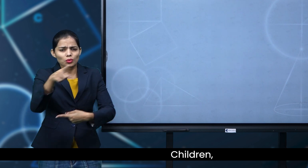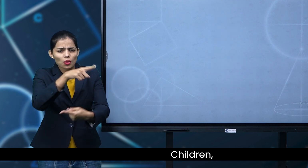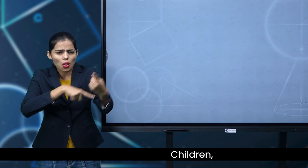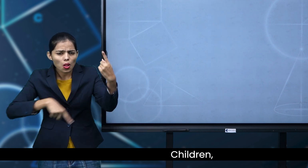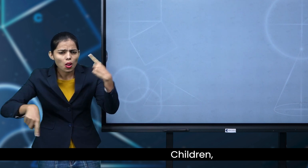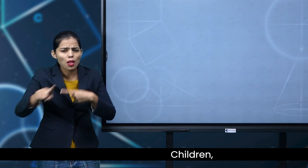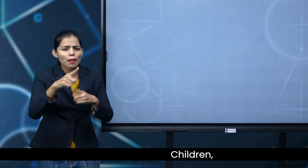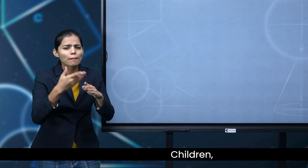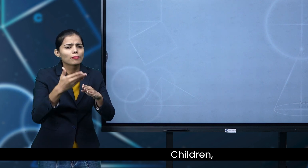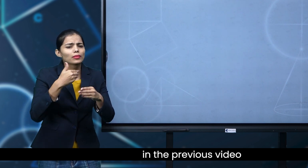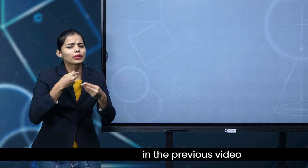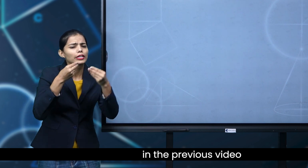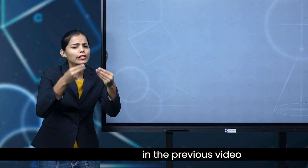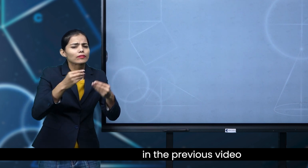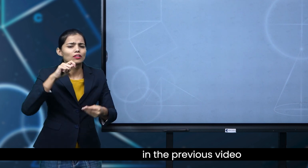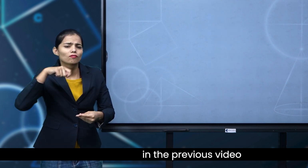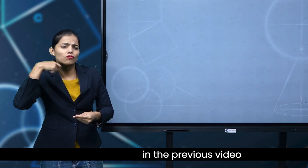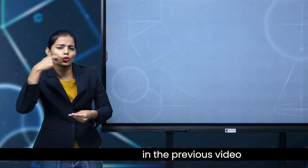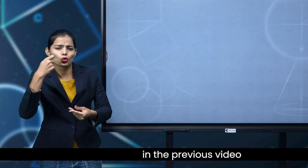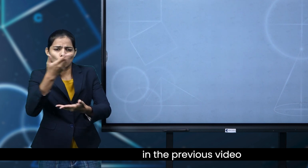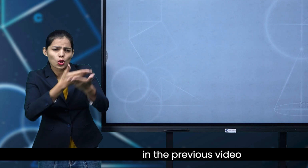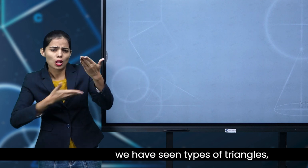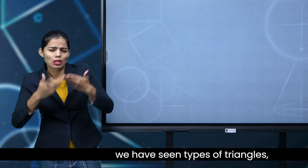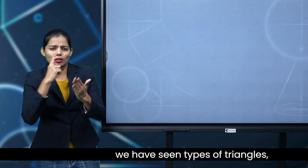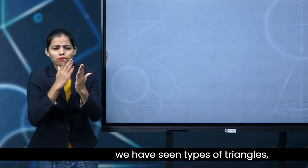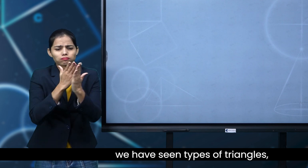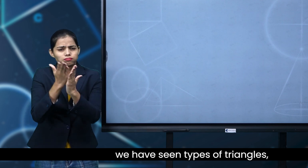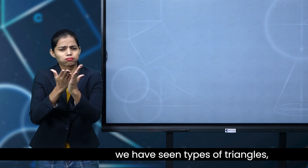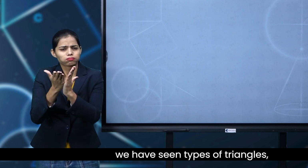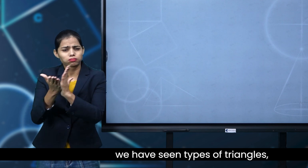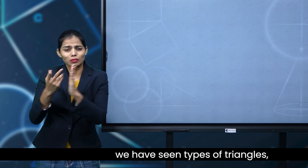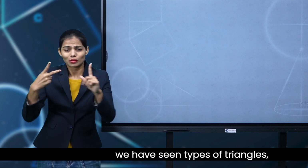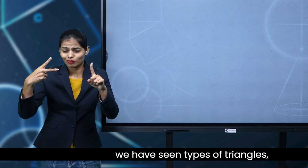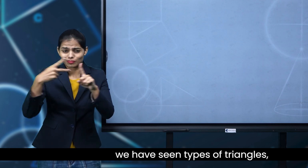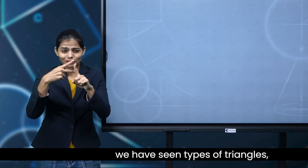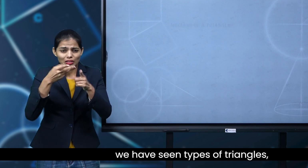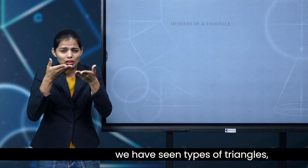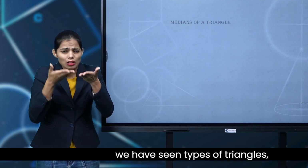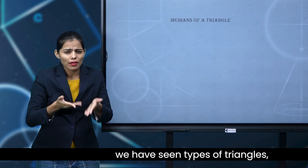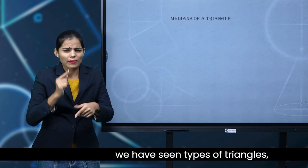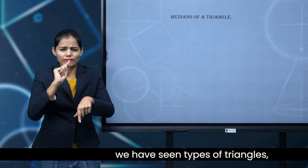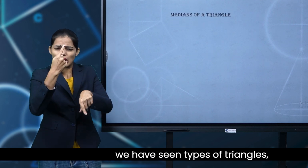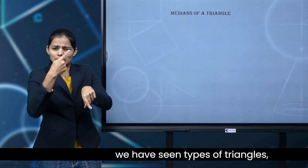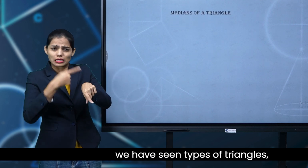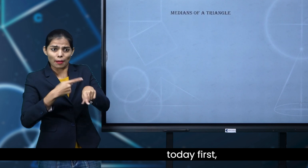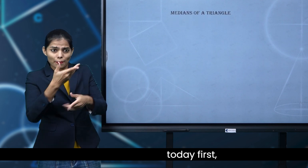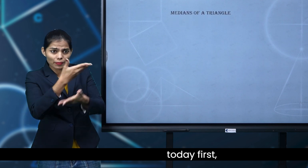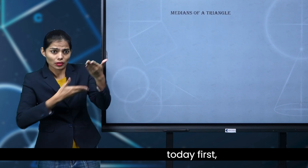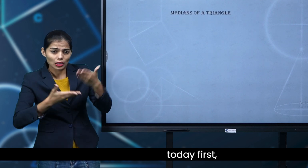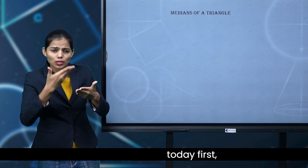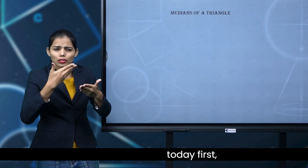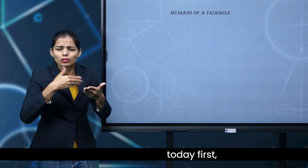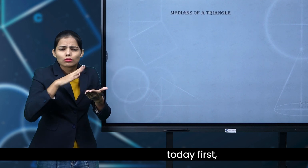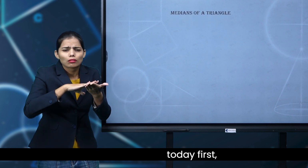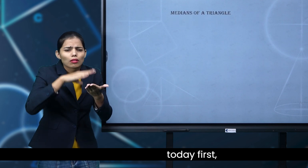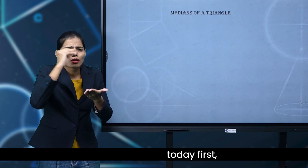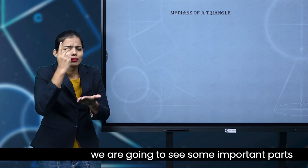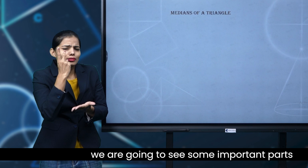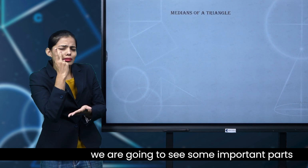Children, in the previous video, we have seen types of triangles. Today, first, we are going